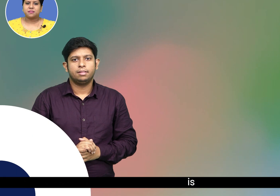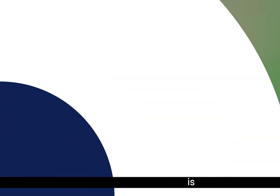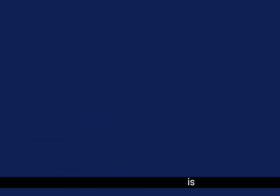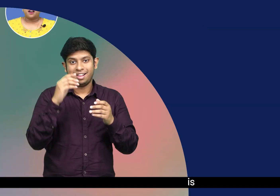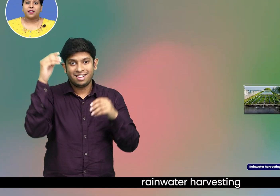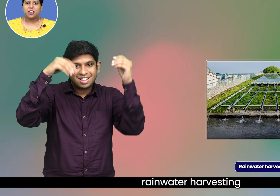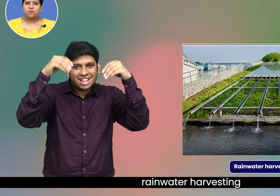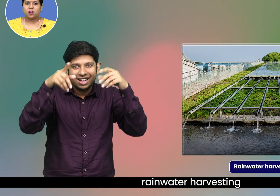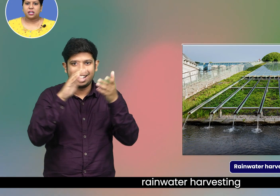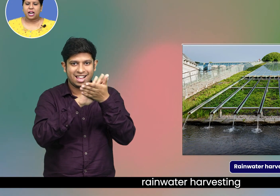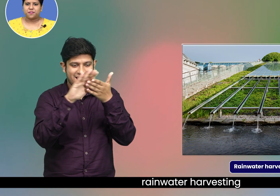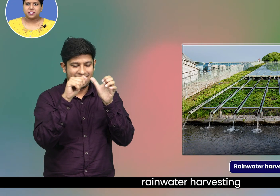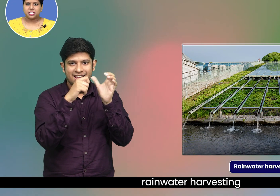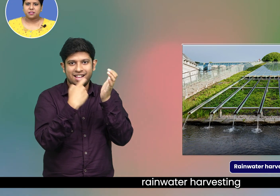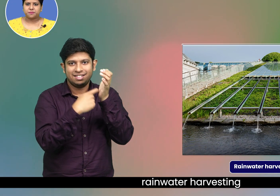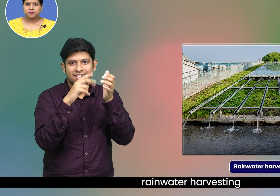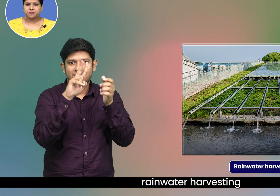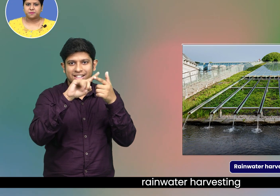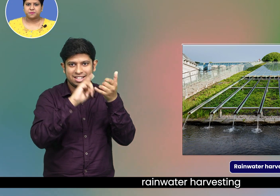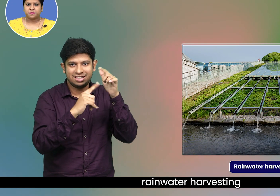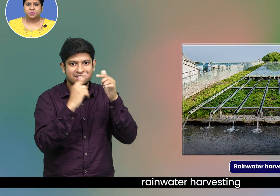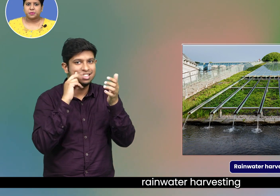is rainwater harvesting,